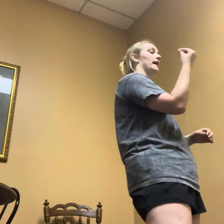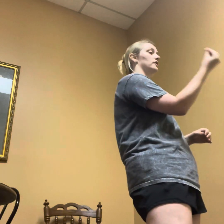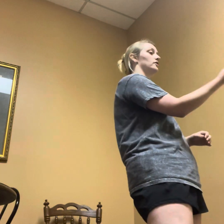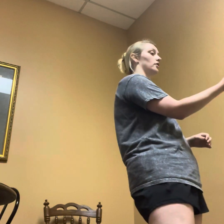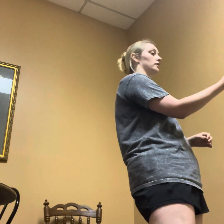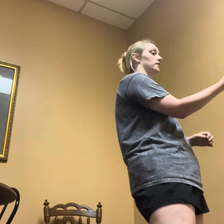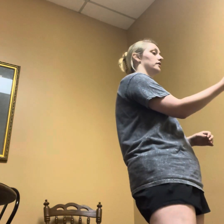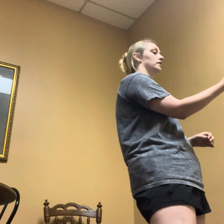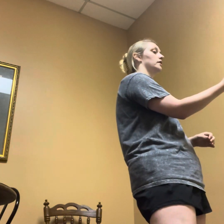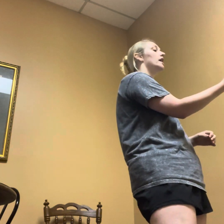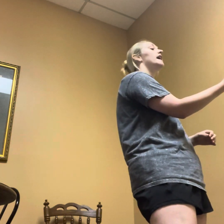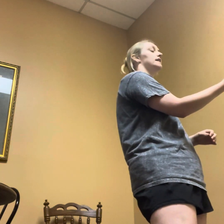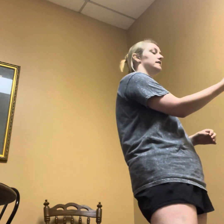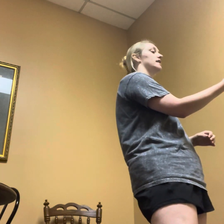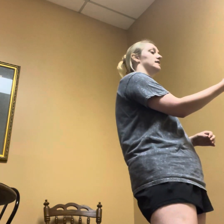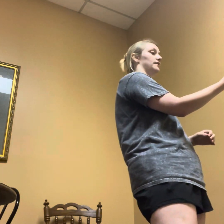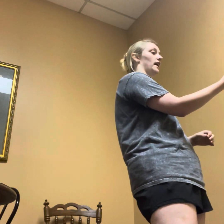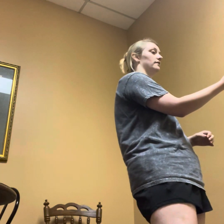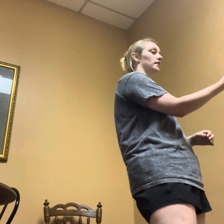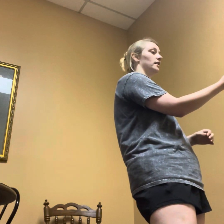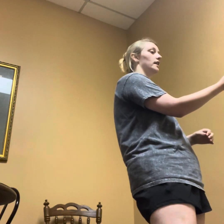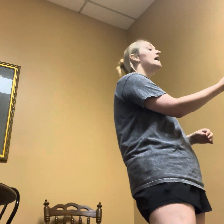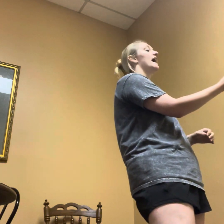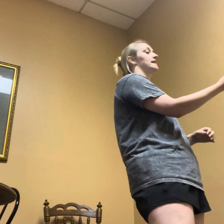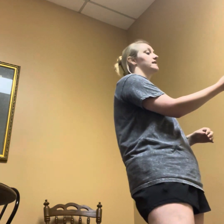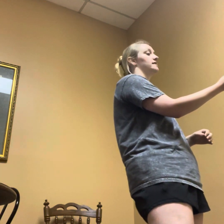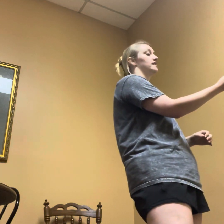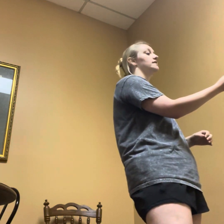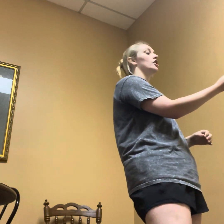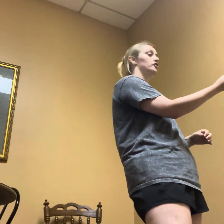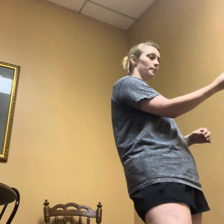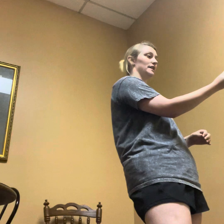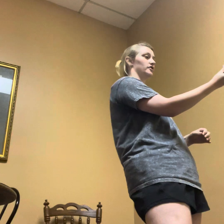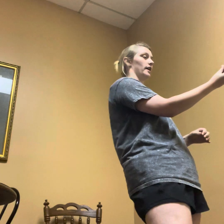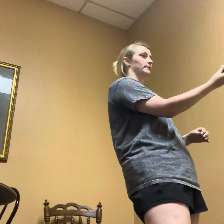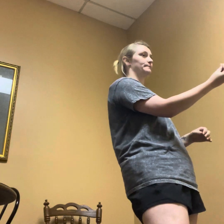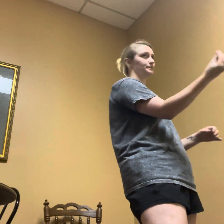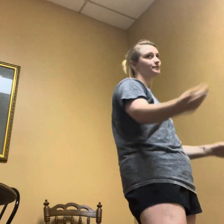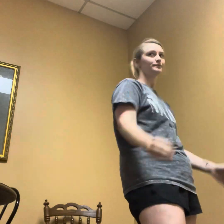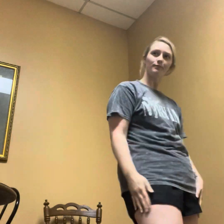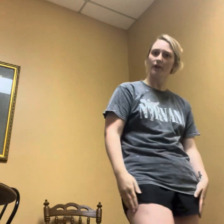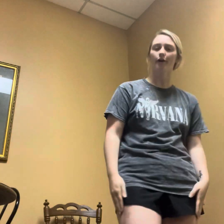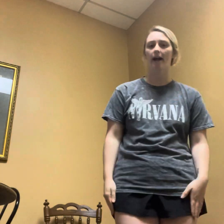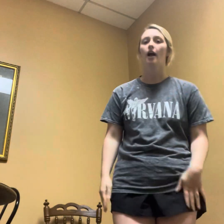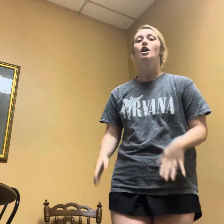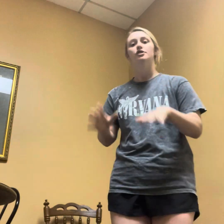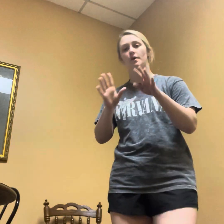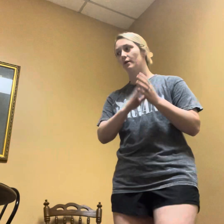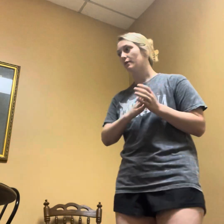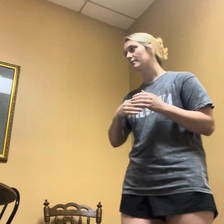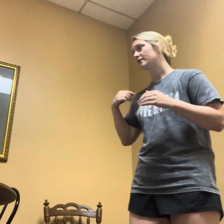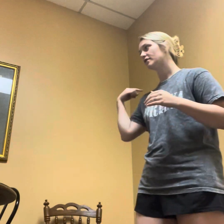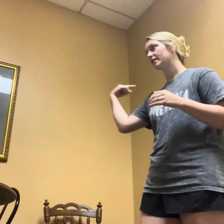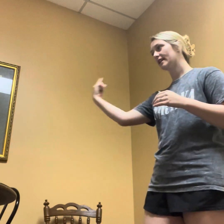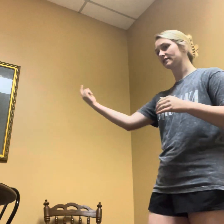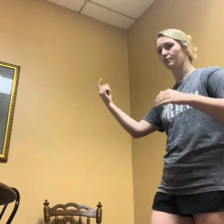of the card. It says 5, and it says a jumping jack. Okay, so when we move to the next